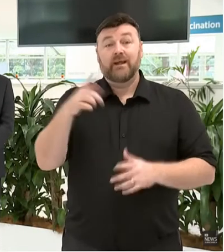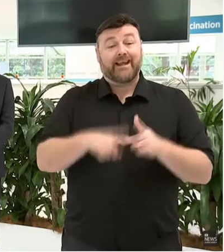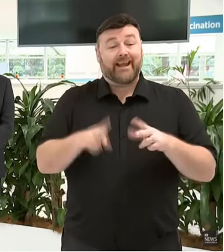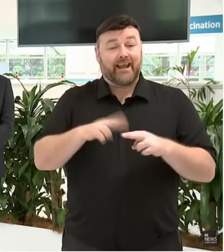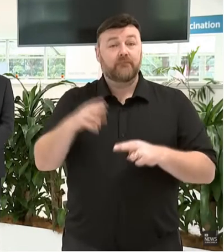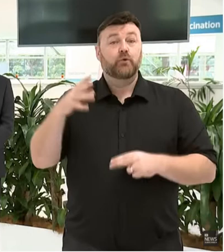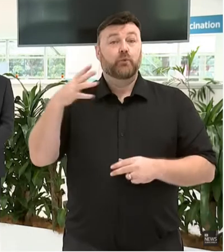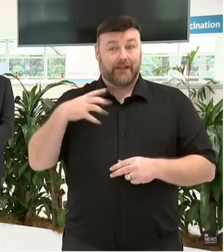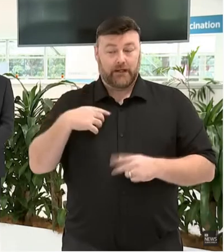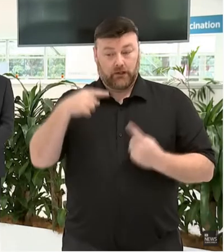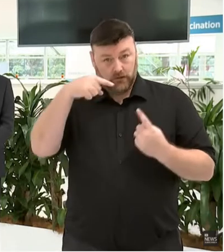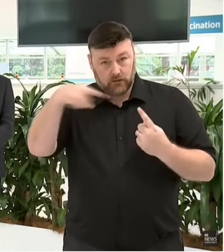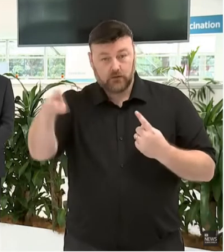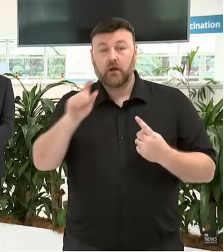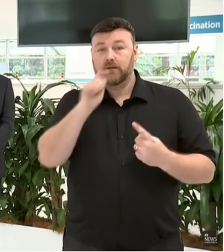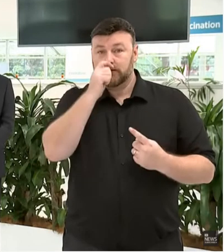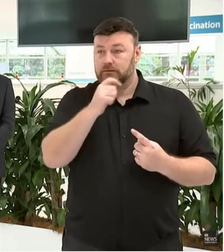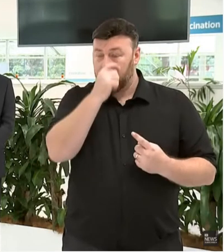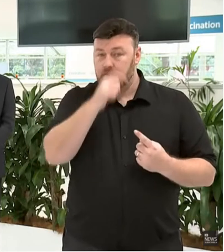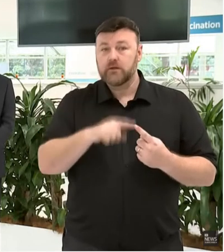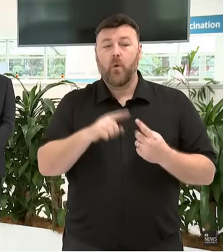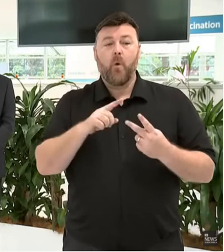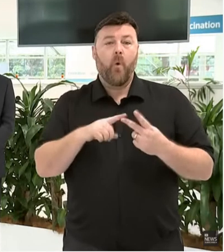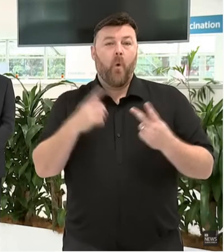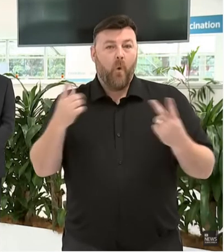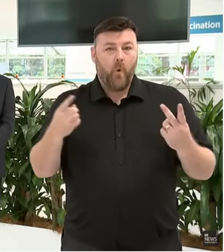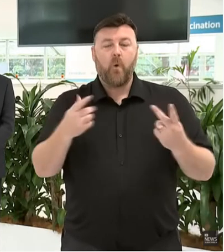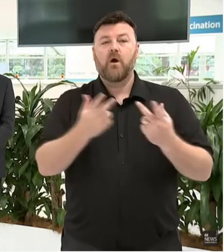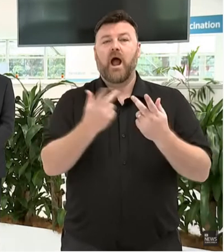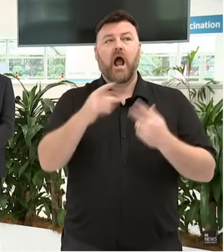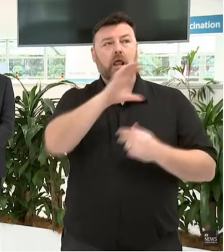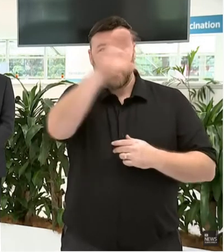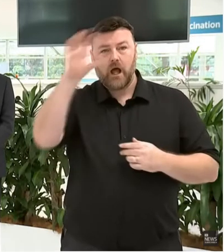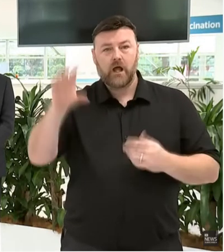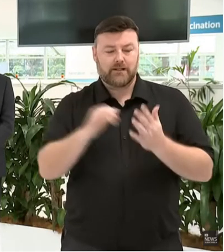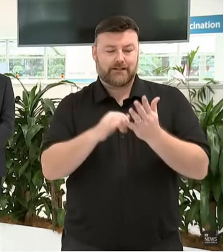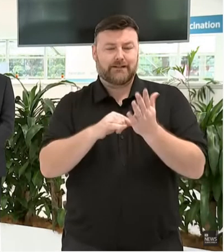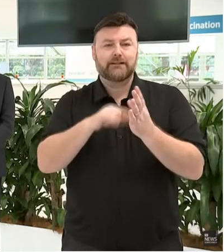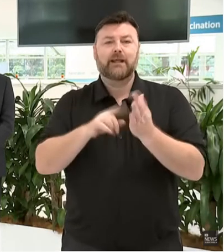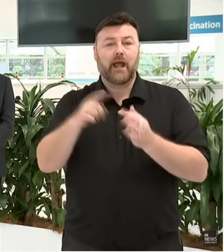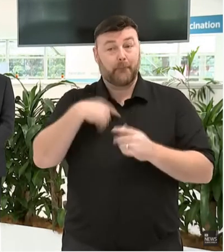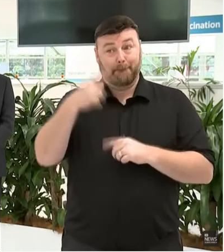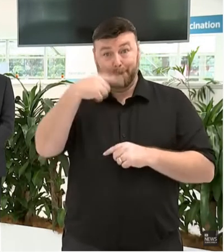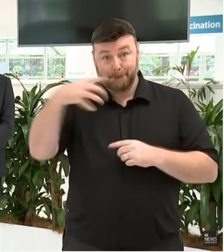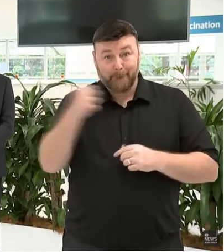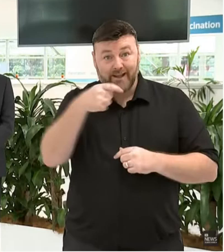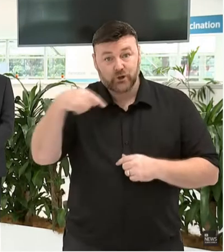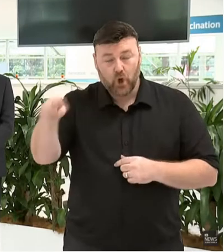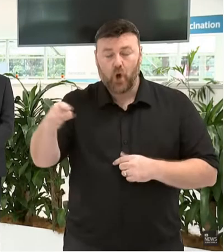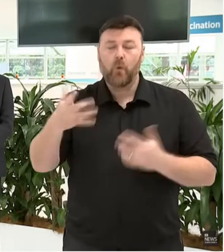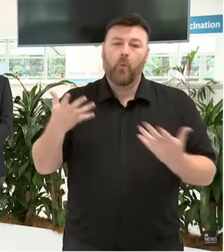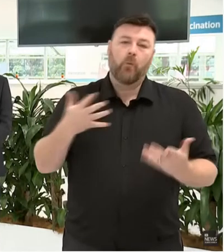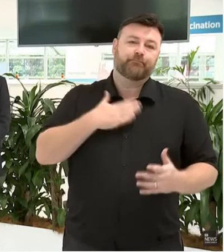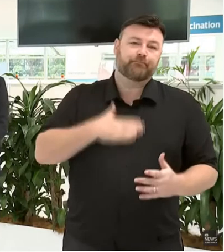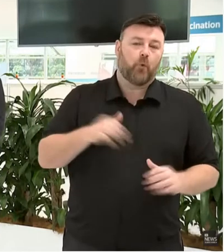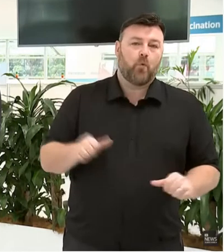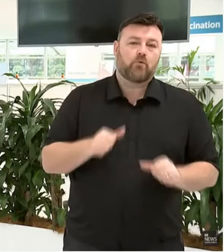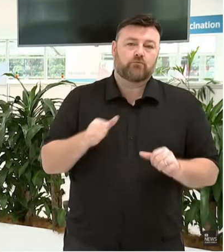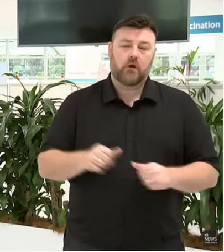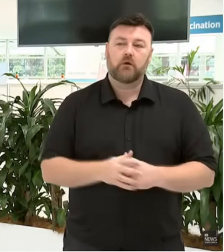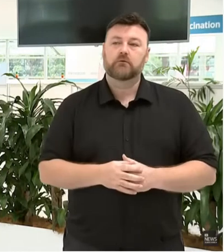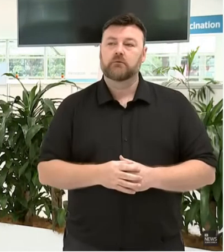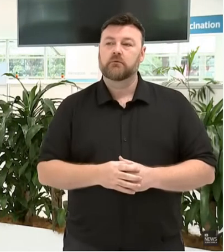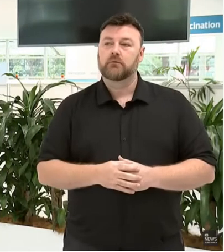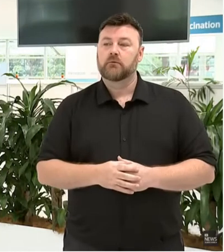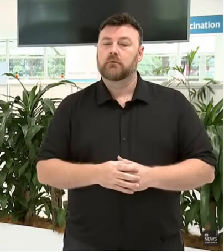Wales Health or required to by the premiers of the other states for interstate travel. But the reality is, as the Federal